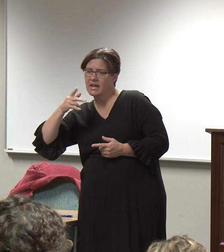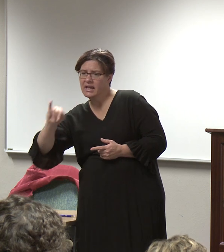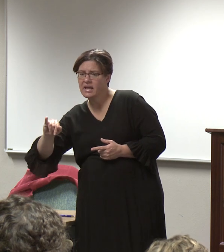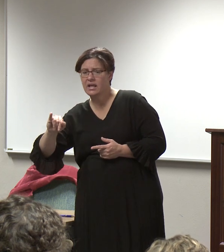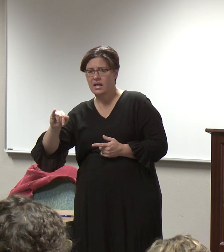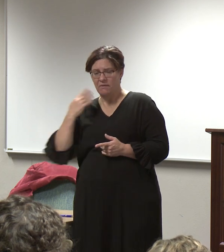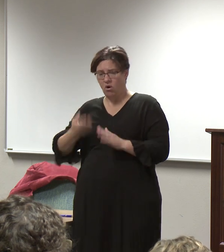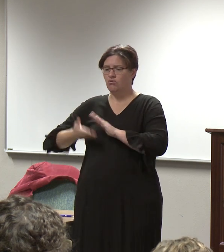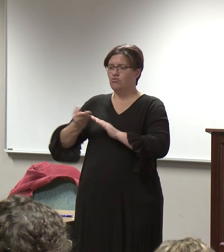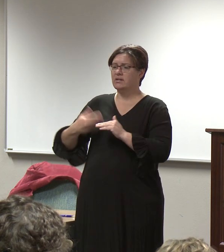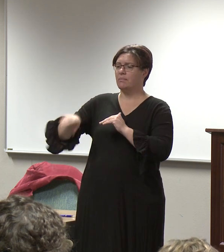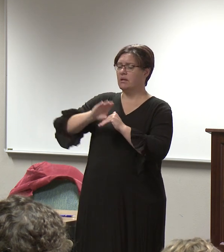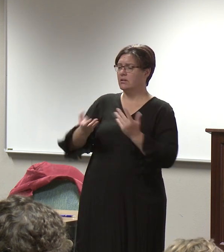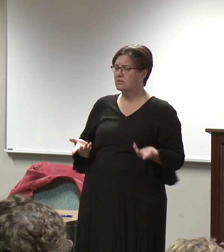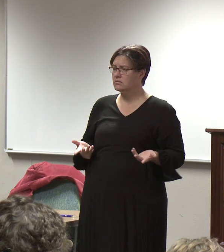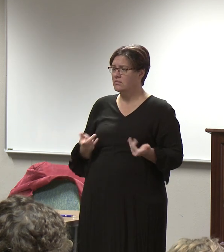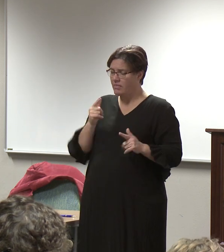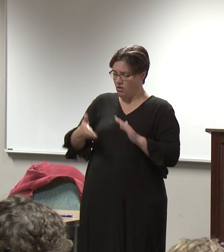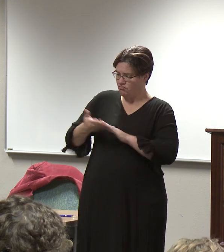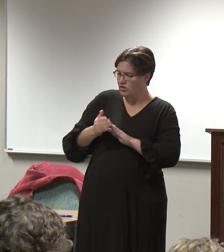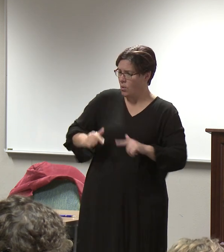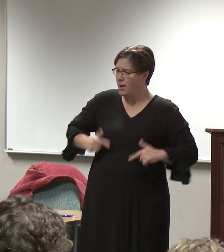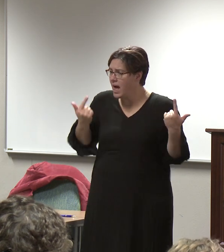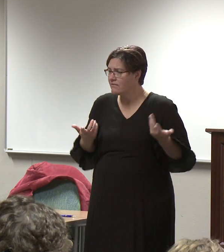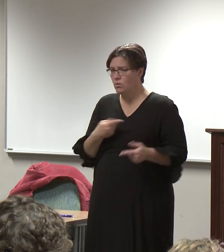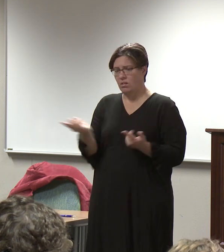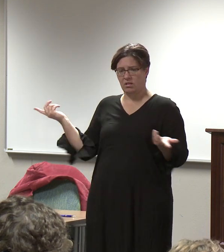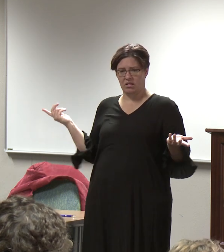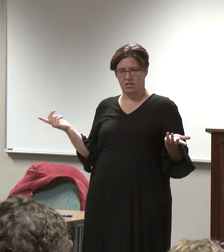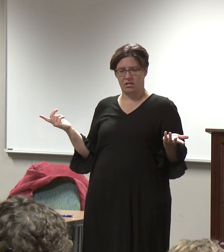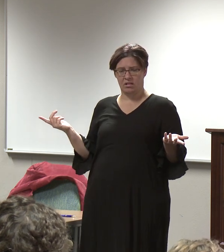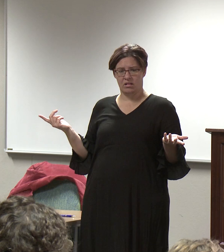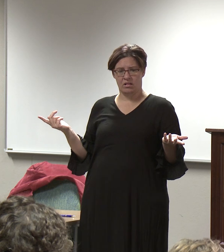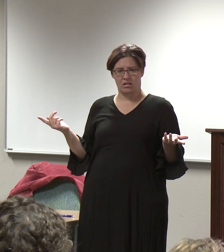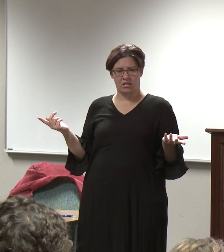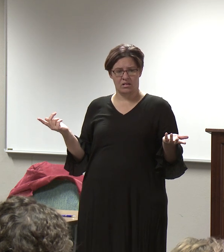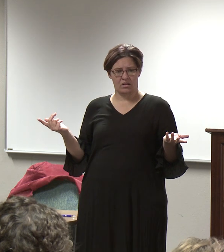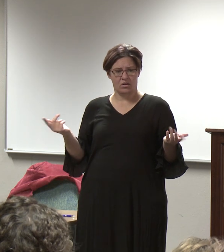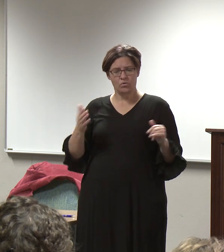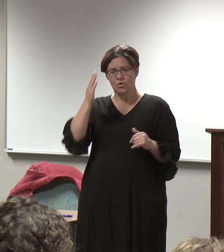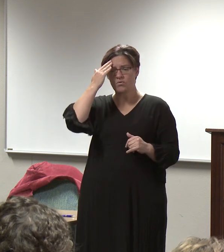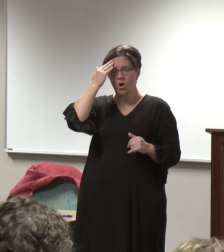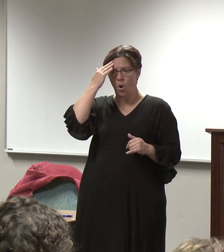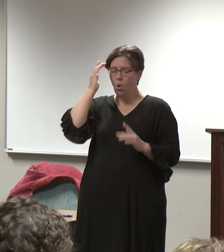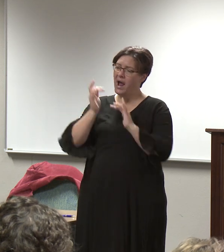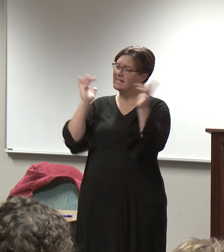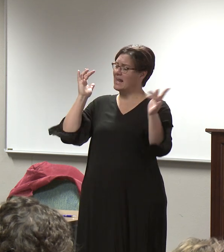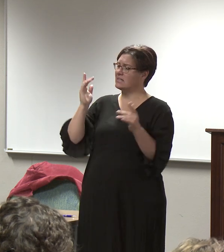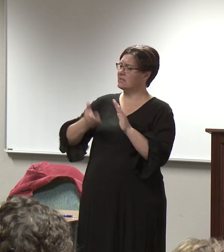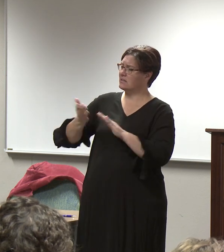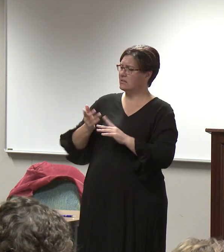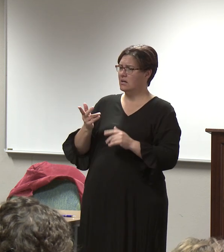financial capital and runs our lives everywhere. We know probably who runs the internet, but it's